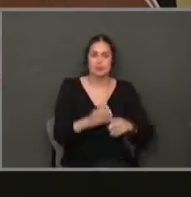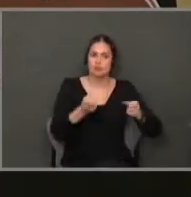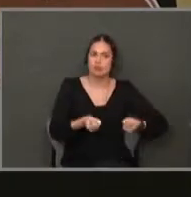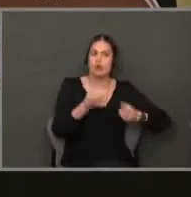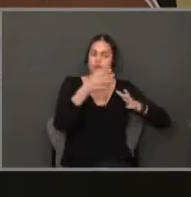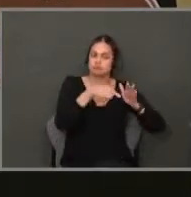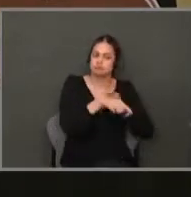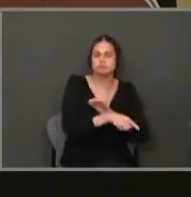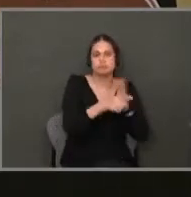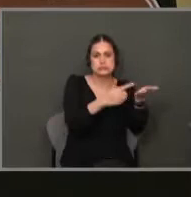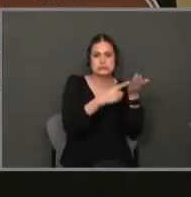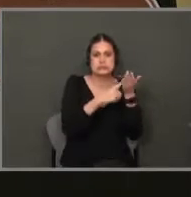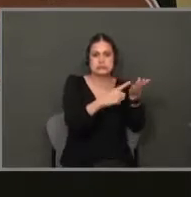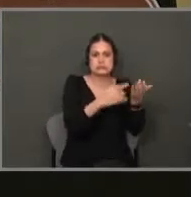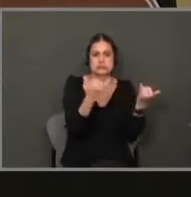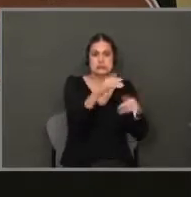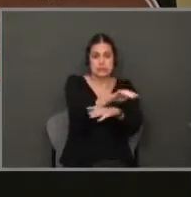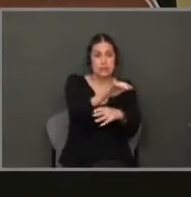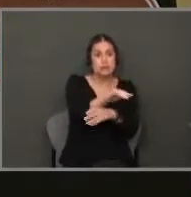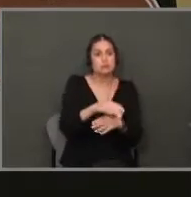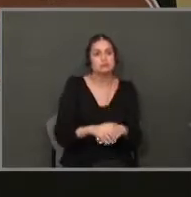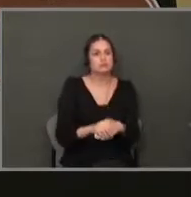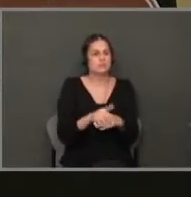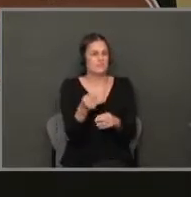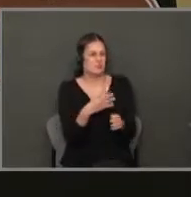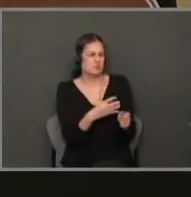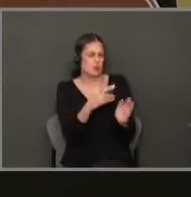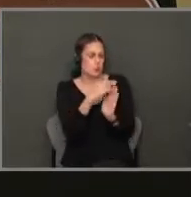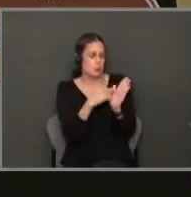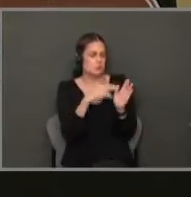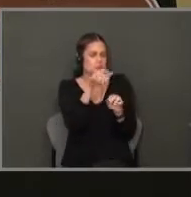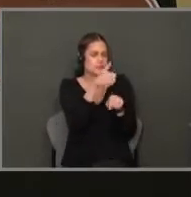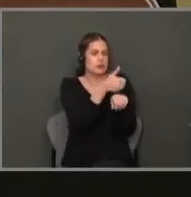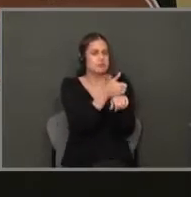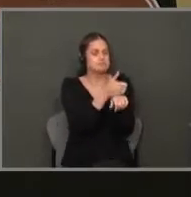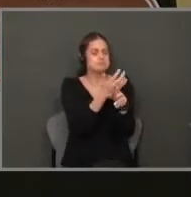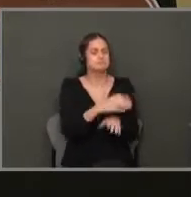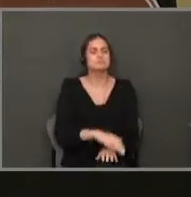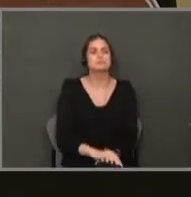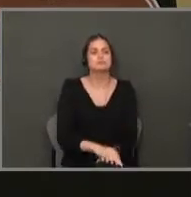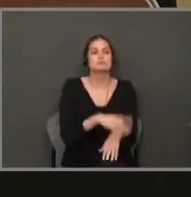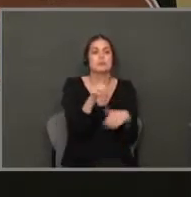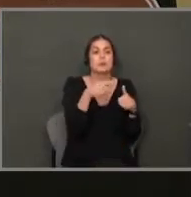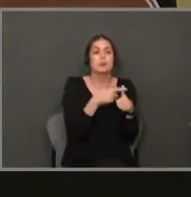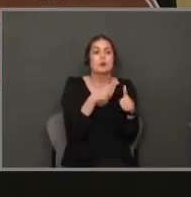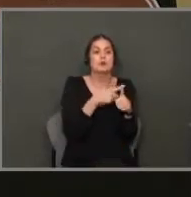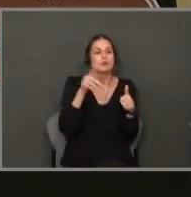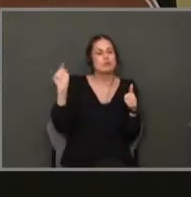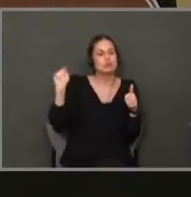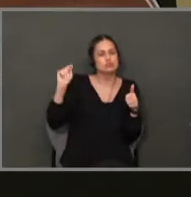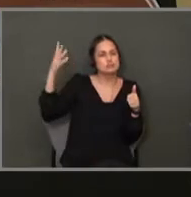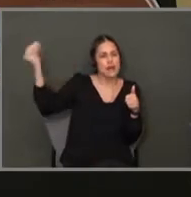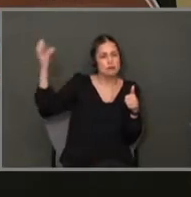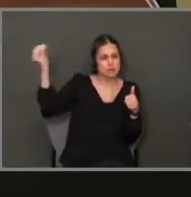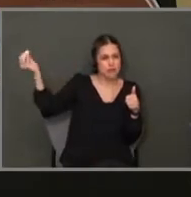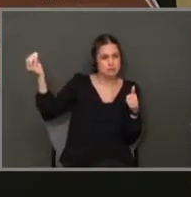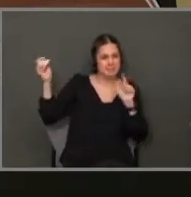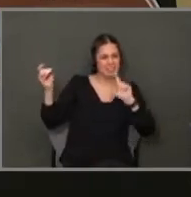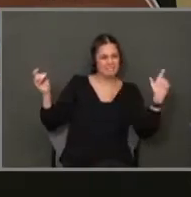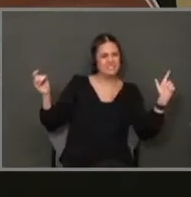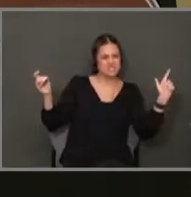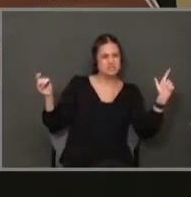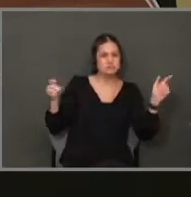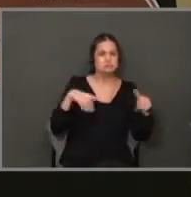cover tonight. And so here's a few ground rules. One, or housekeeping matter. One, restrooms are outside the door to your